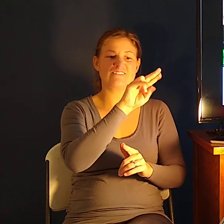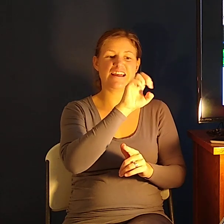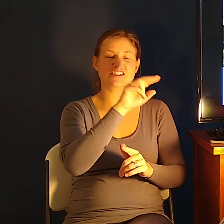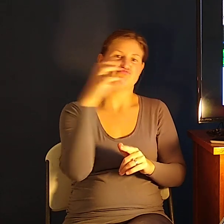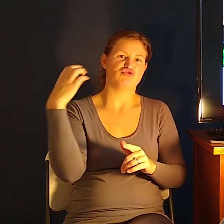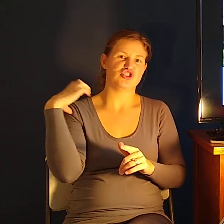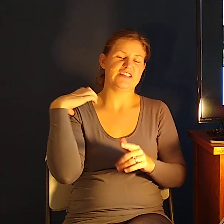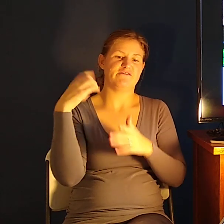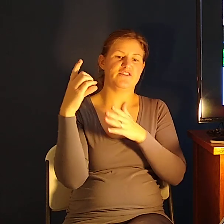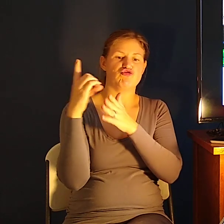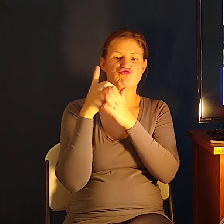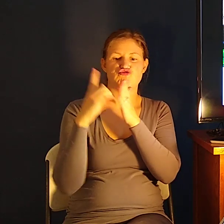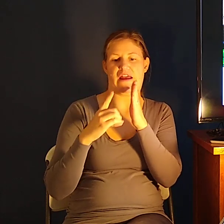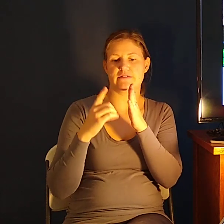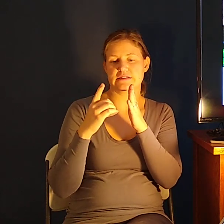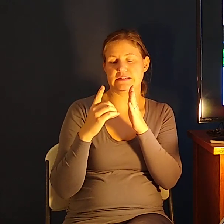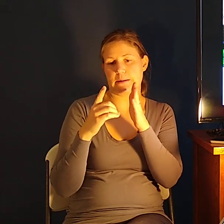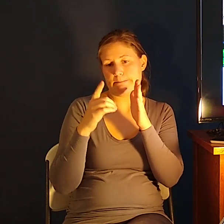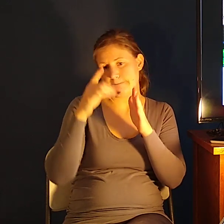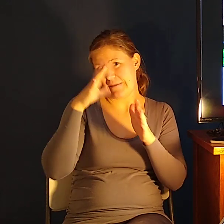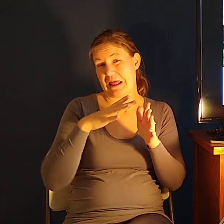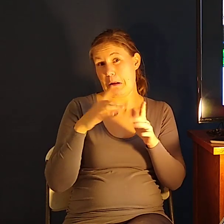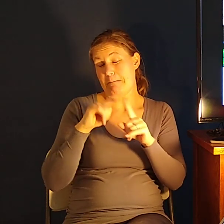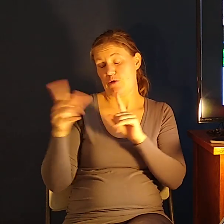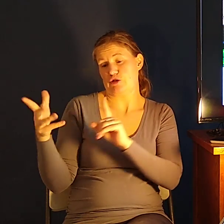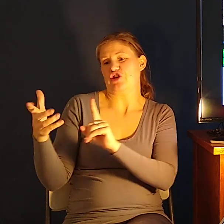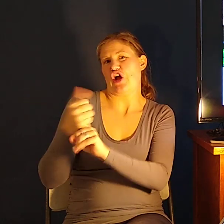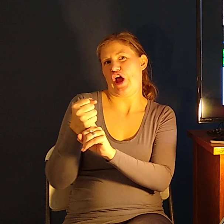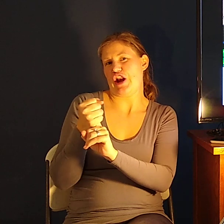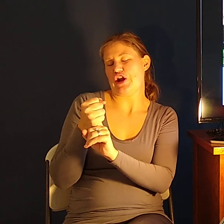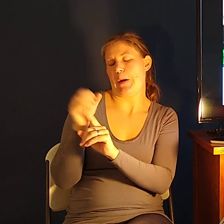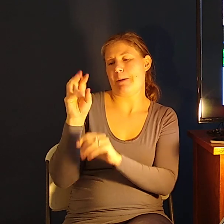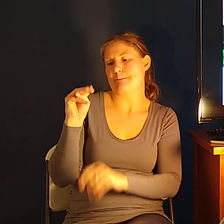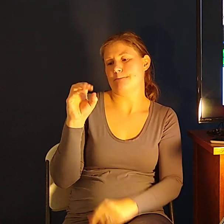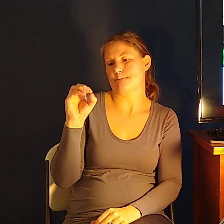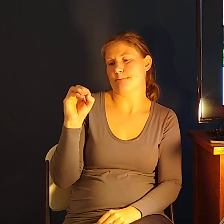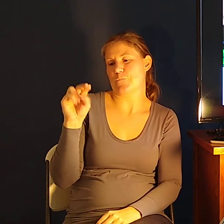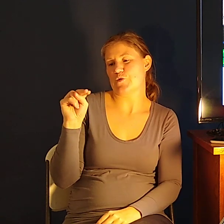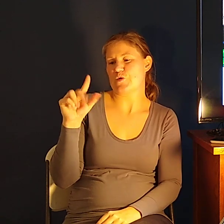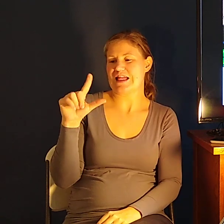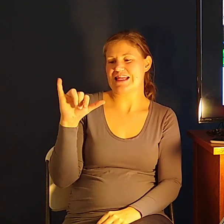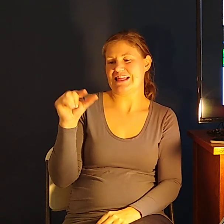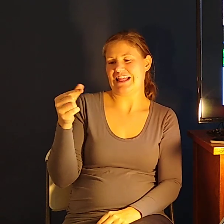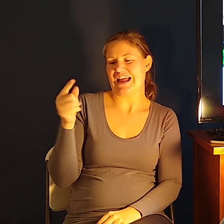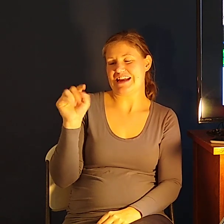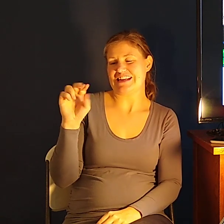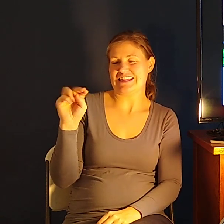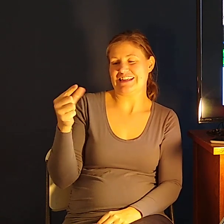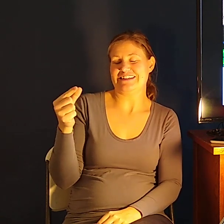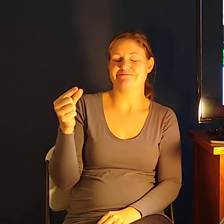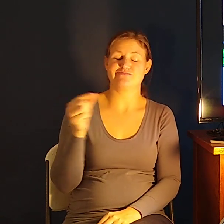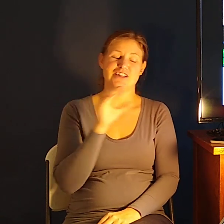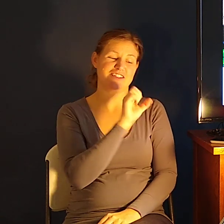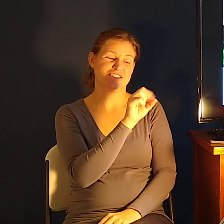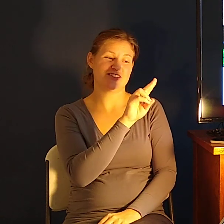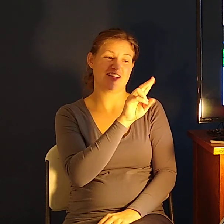And then after he got caught moonlighting, and Sullivan basically said, "It's time